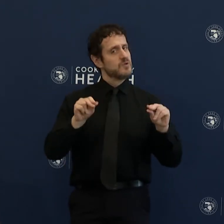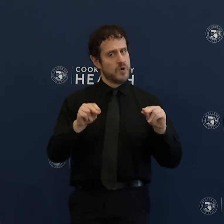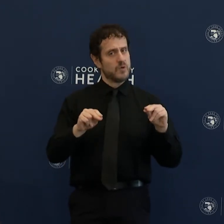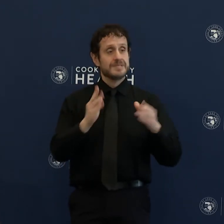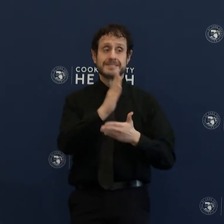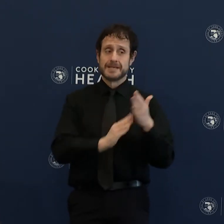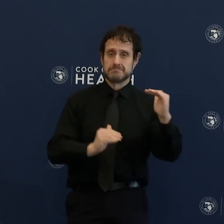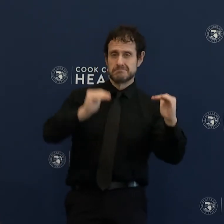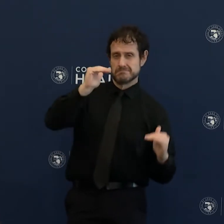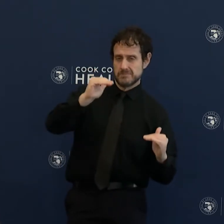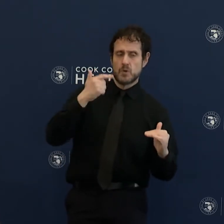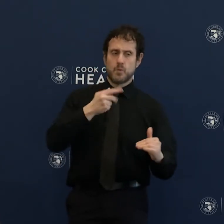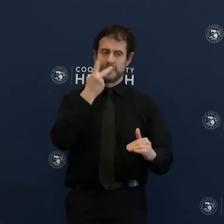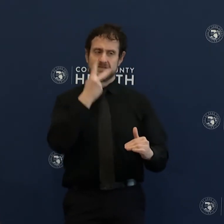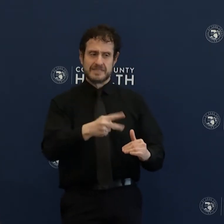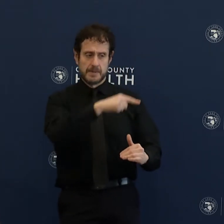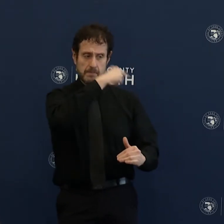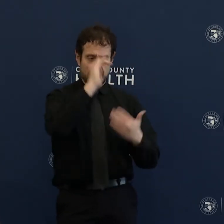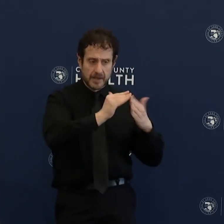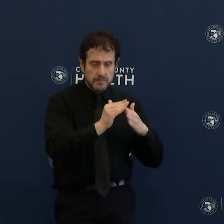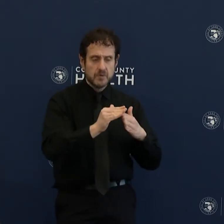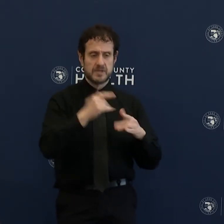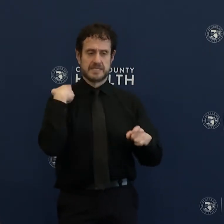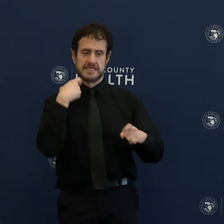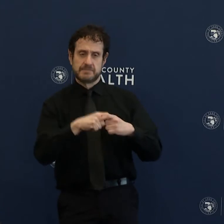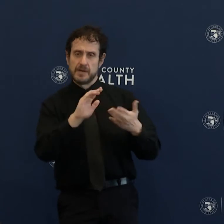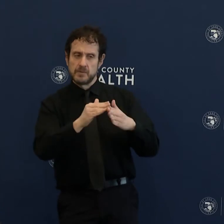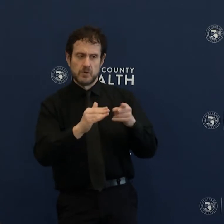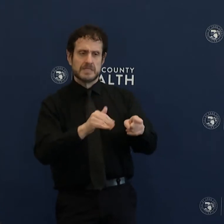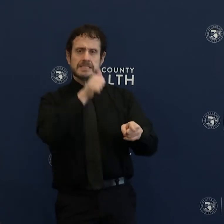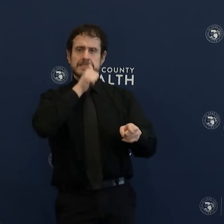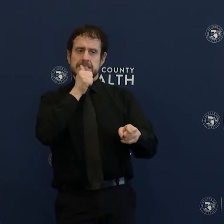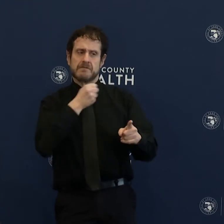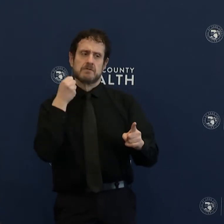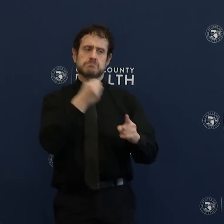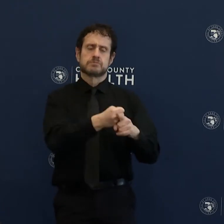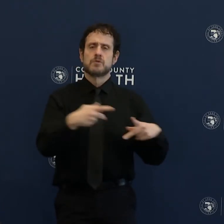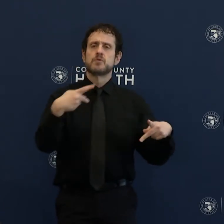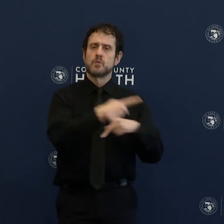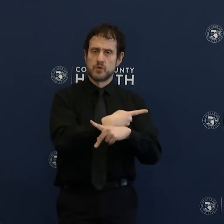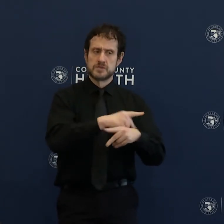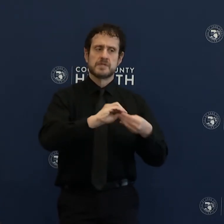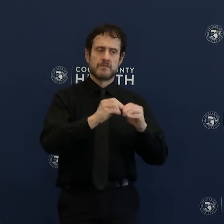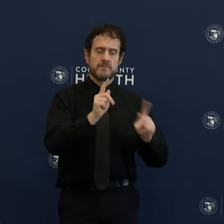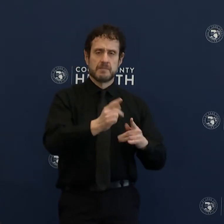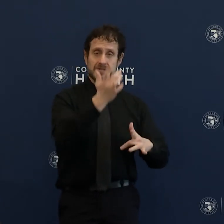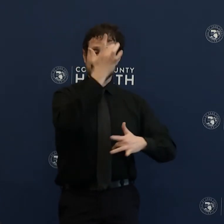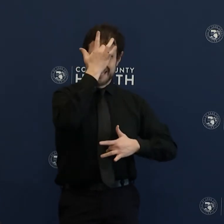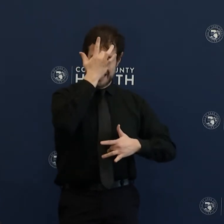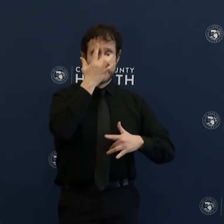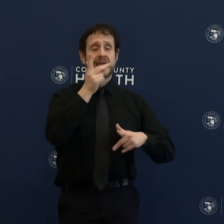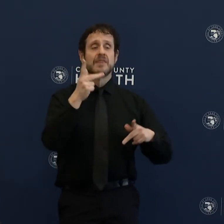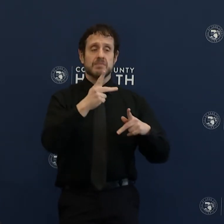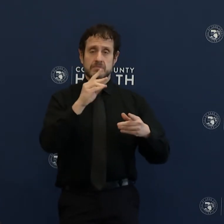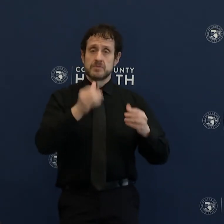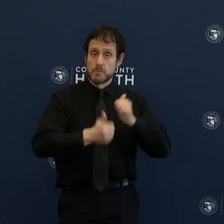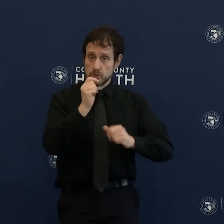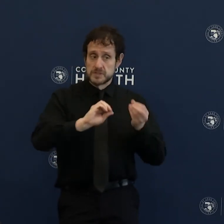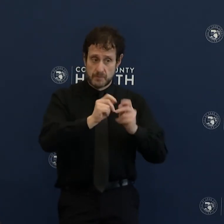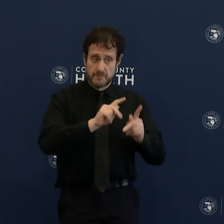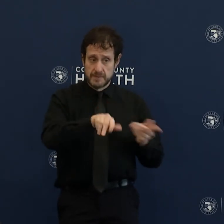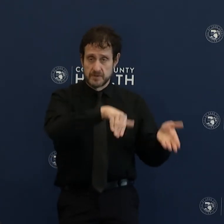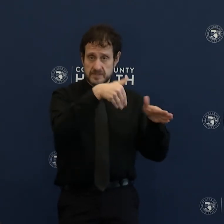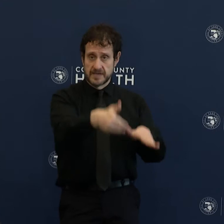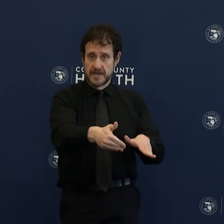have watched minority communities suffer the brunt of the virus and be impacted most with higher levels of mortality. But the unemployment,